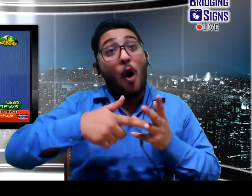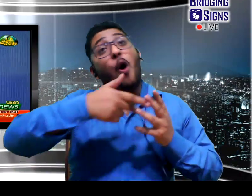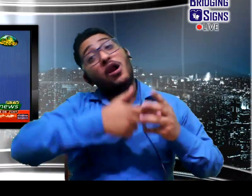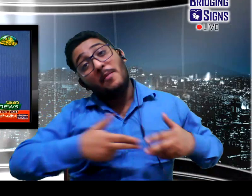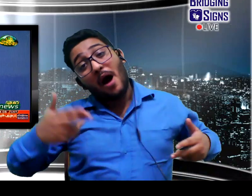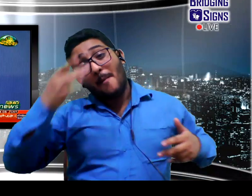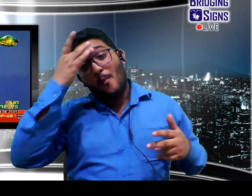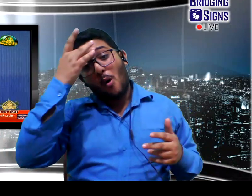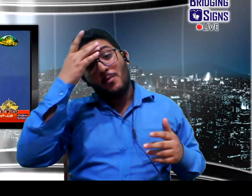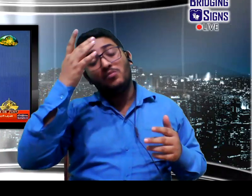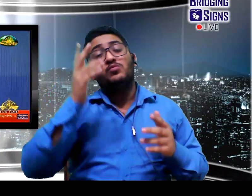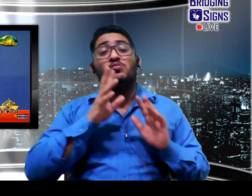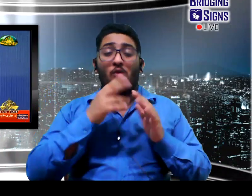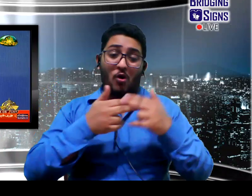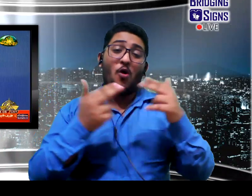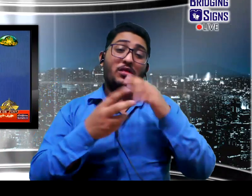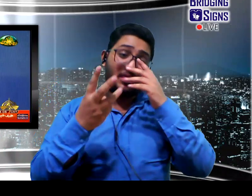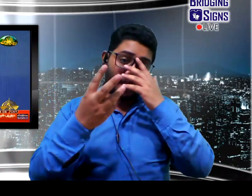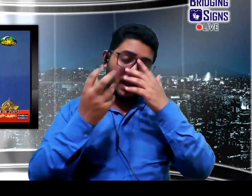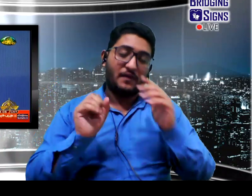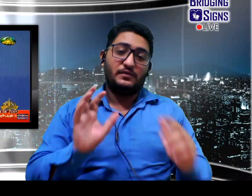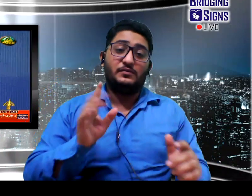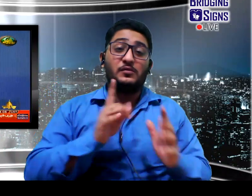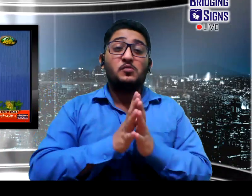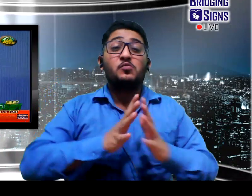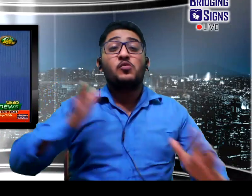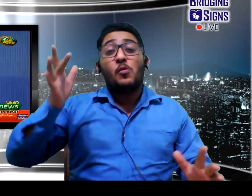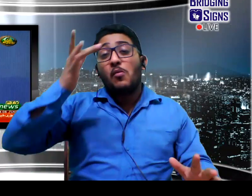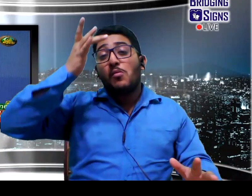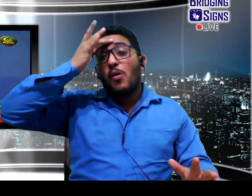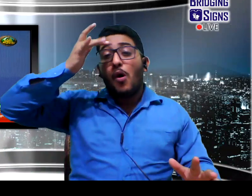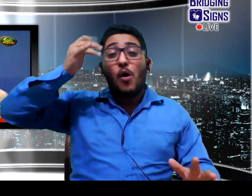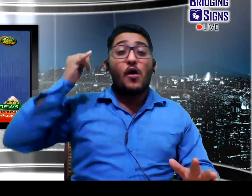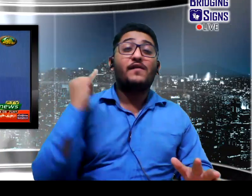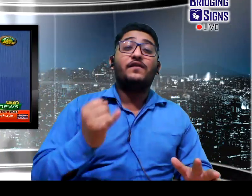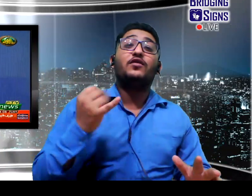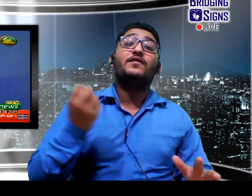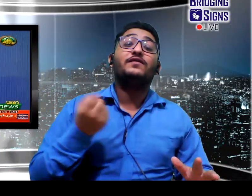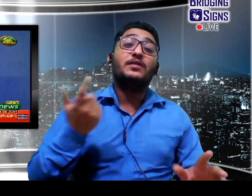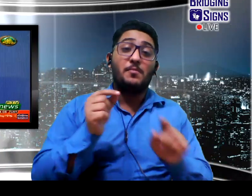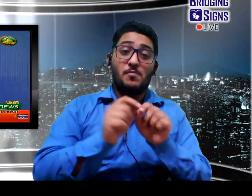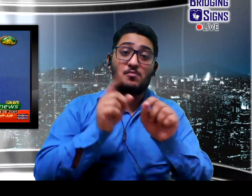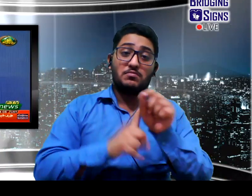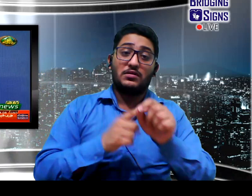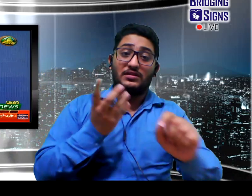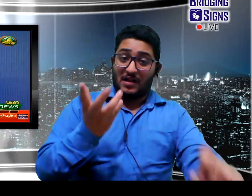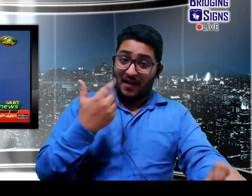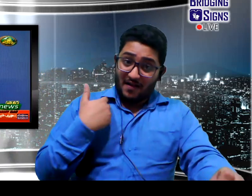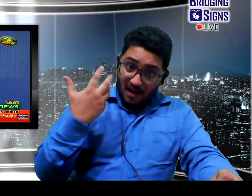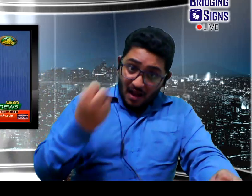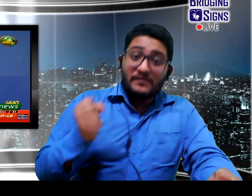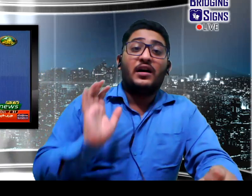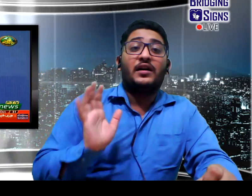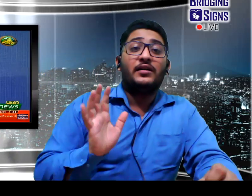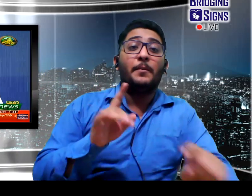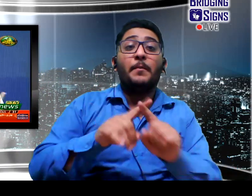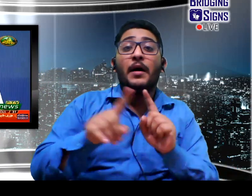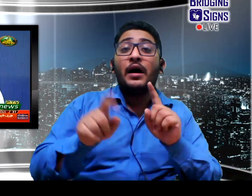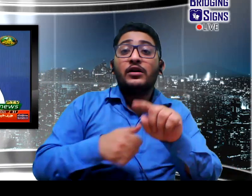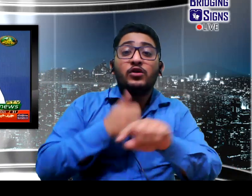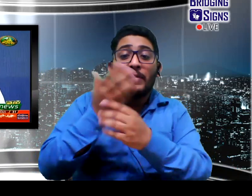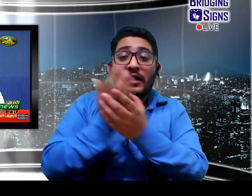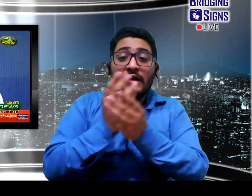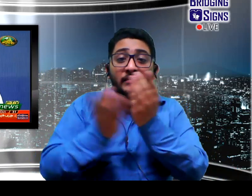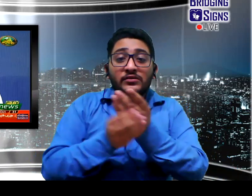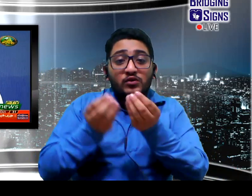opinion, one of the biggest challenges we face is that we have a young population and we have to give them